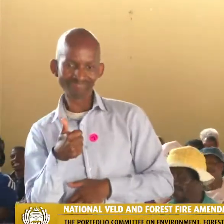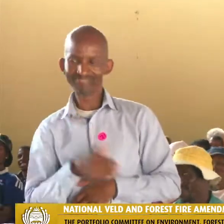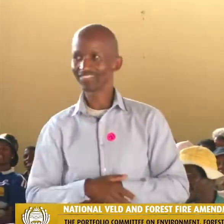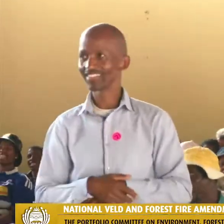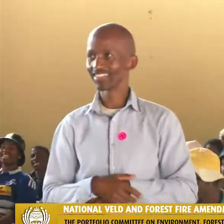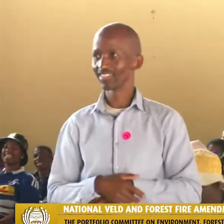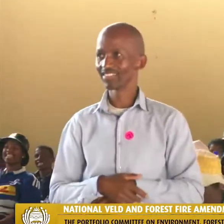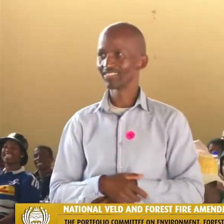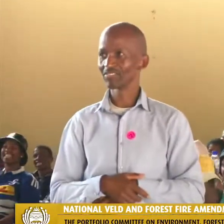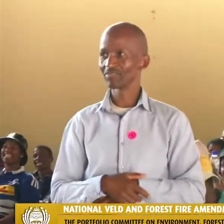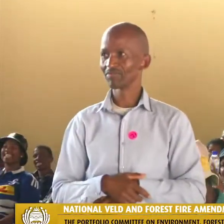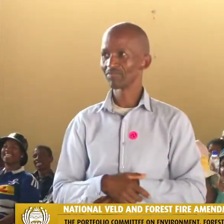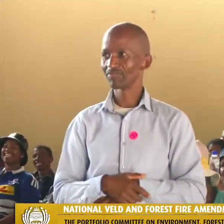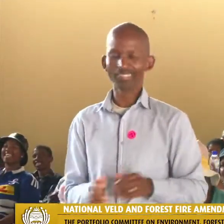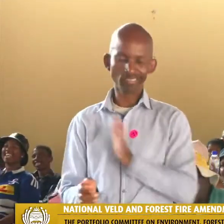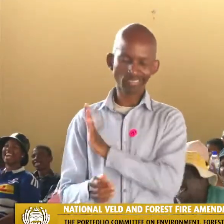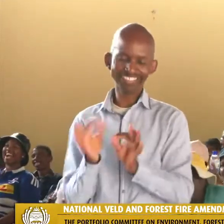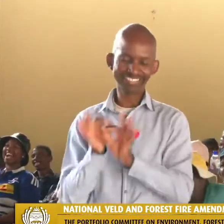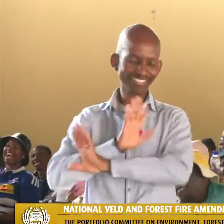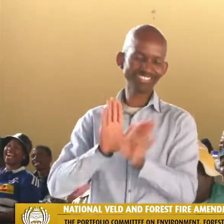Do you understand?